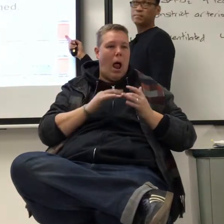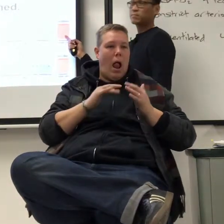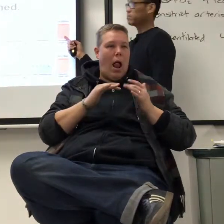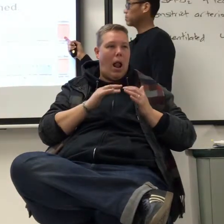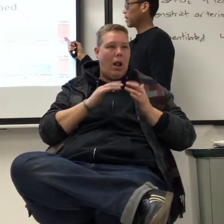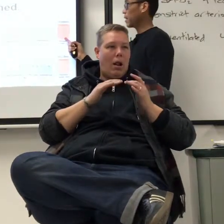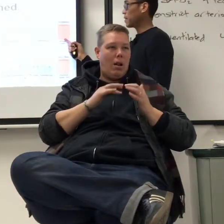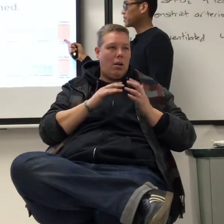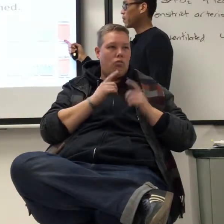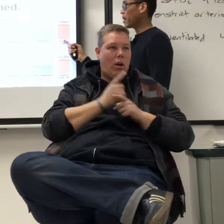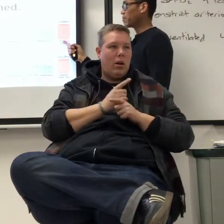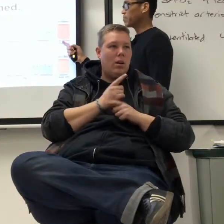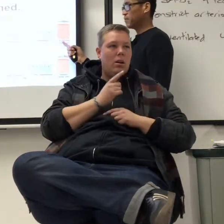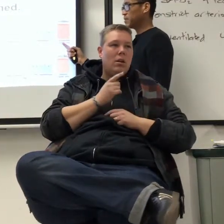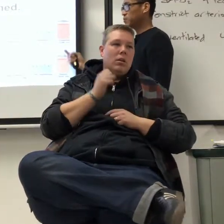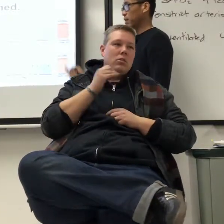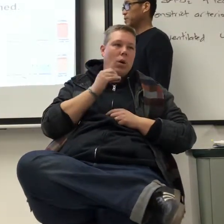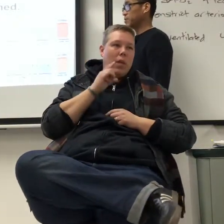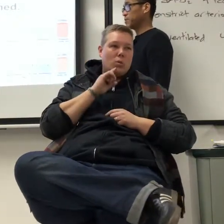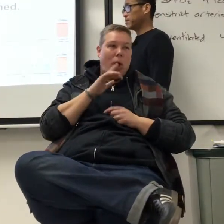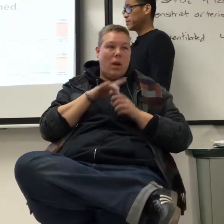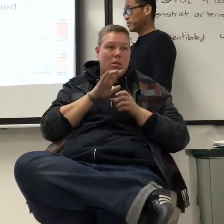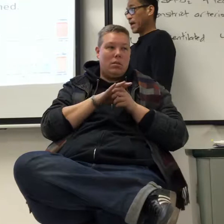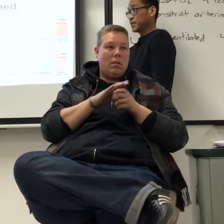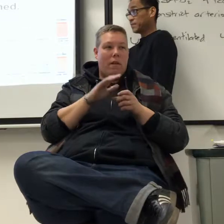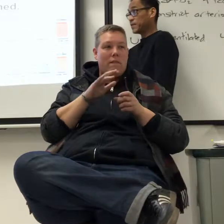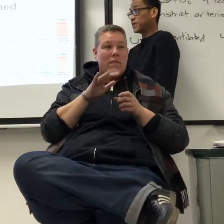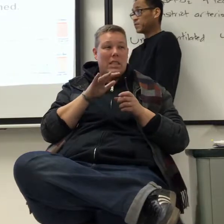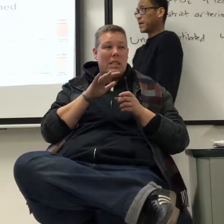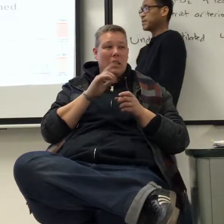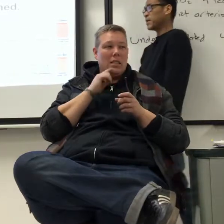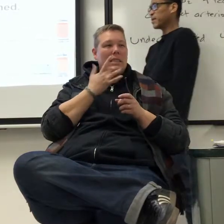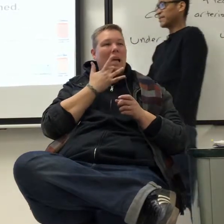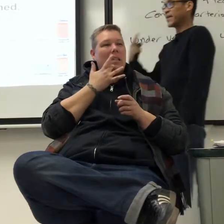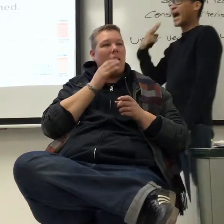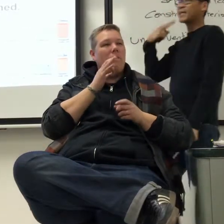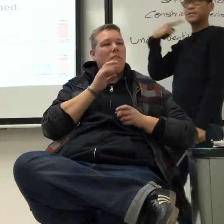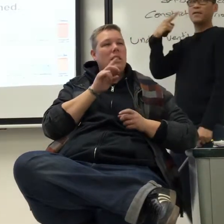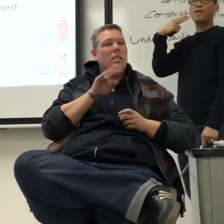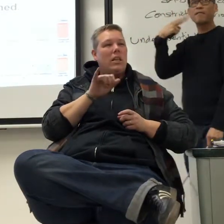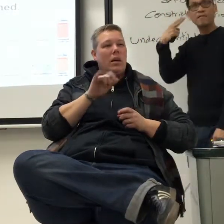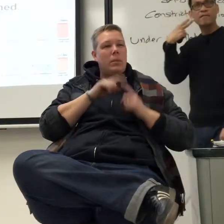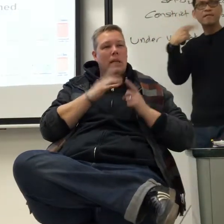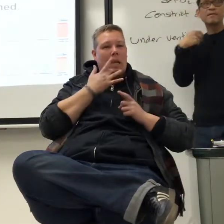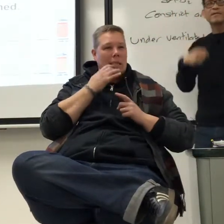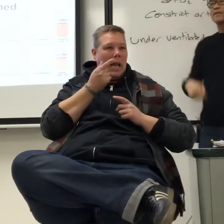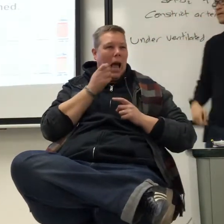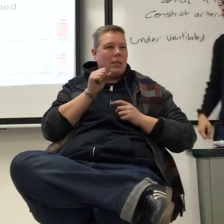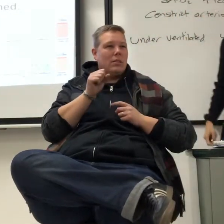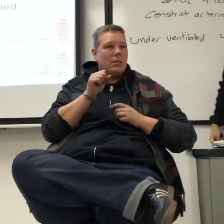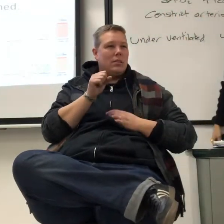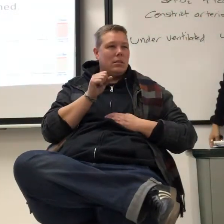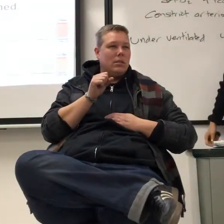fizzy. Okay, that's why fizzy drinks taste fizzy. You're tasting the gas in there